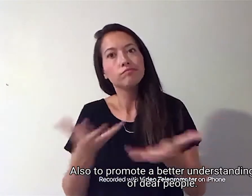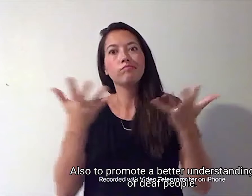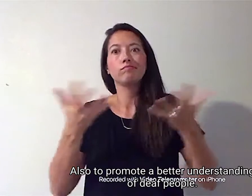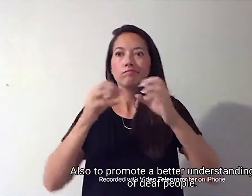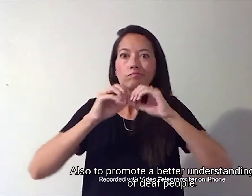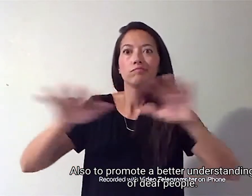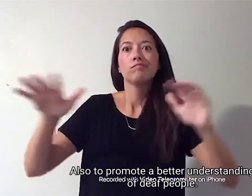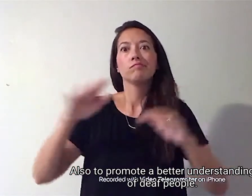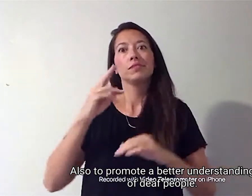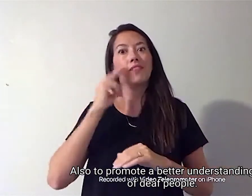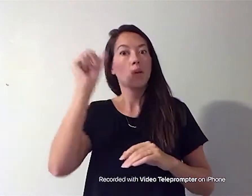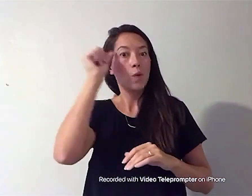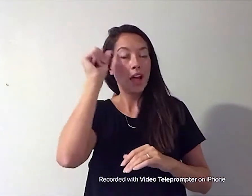understanding of deaf people.